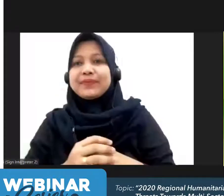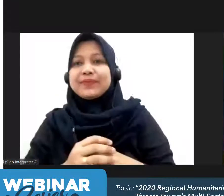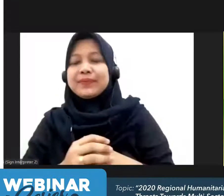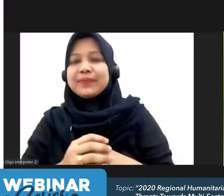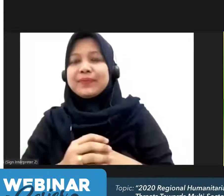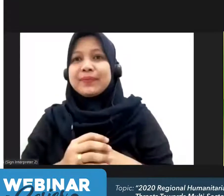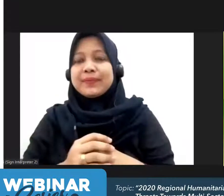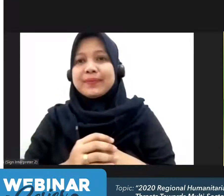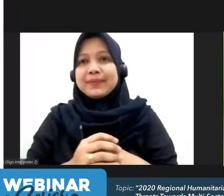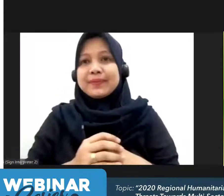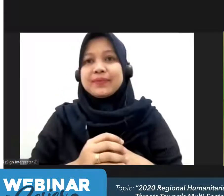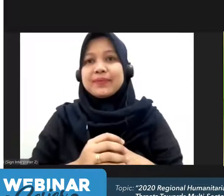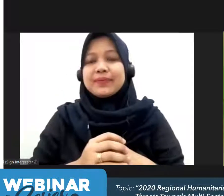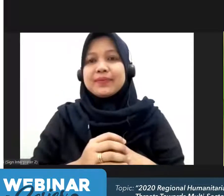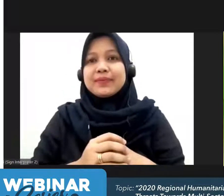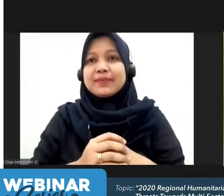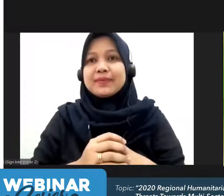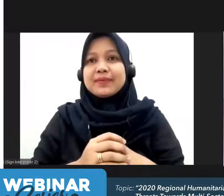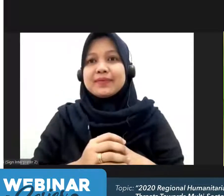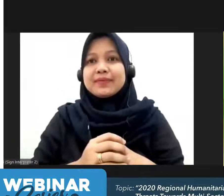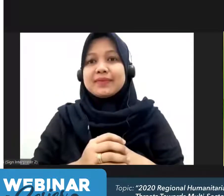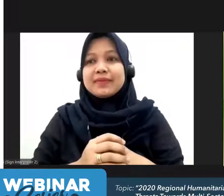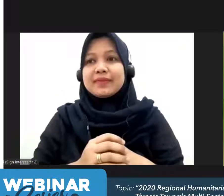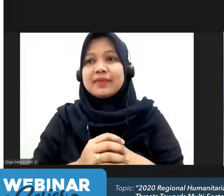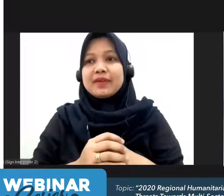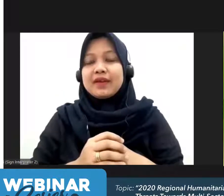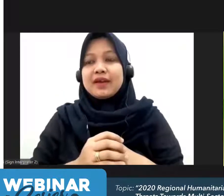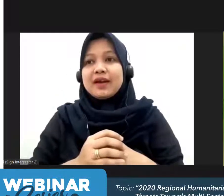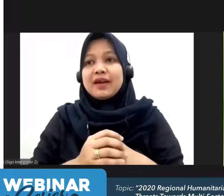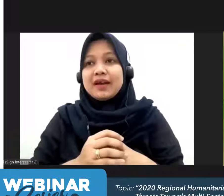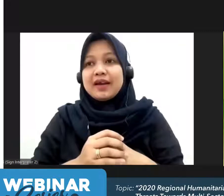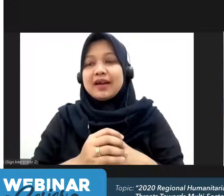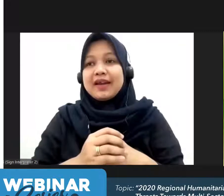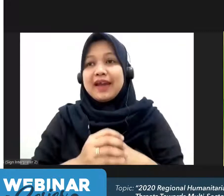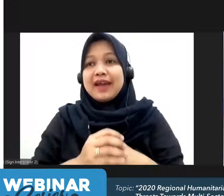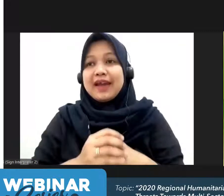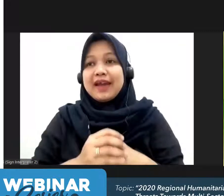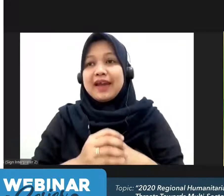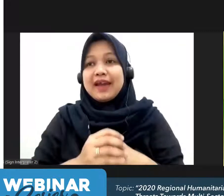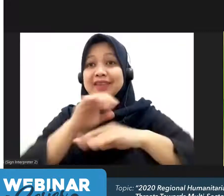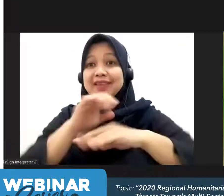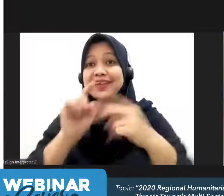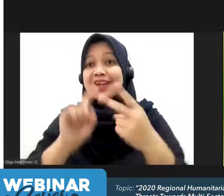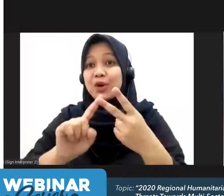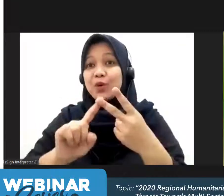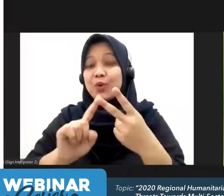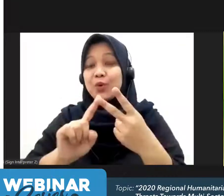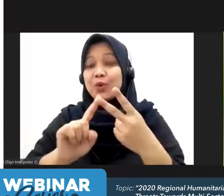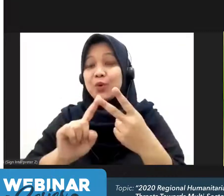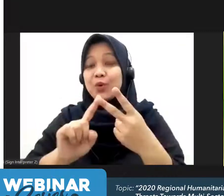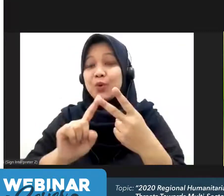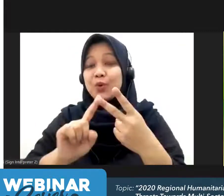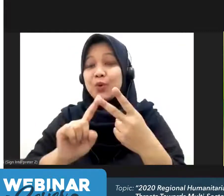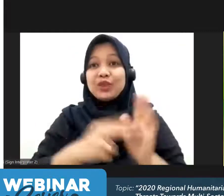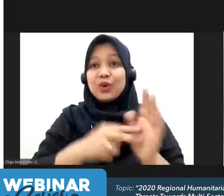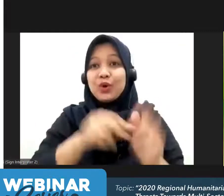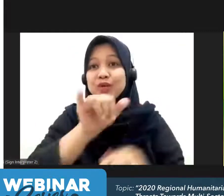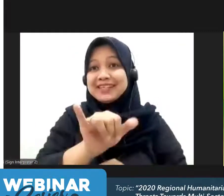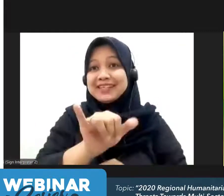And for the second opening remarks, I would like to invite Pak Tony Hendrajati, the President